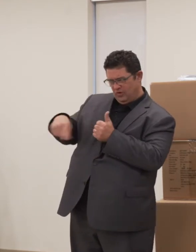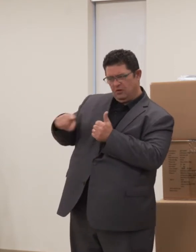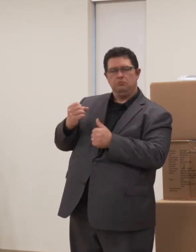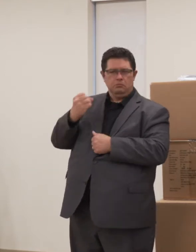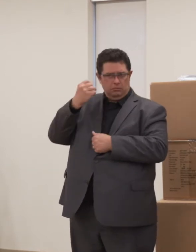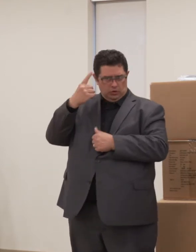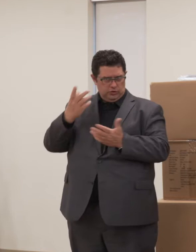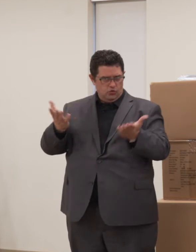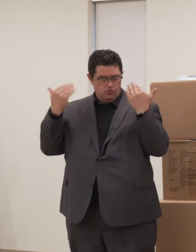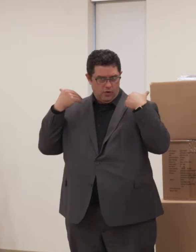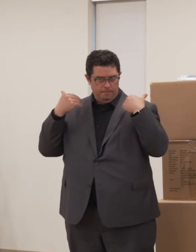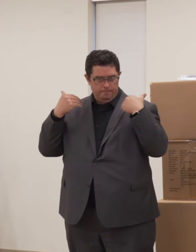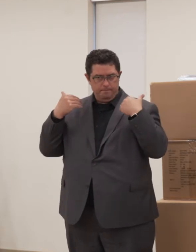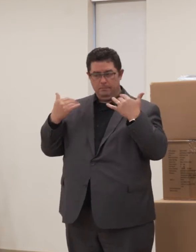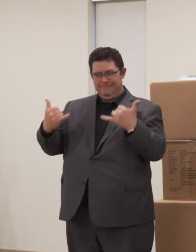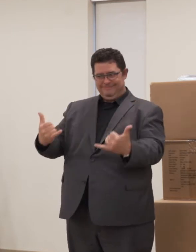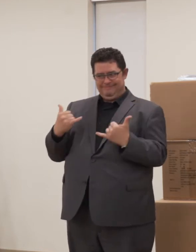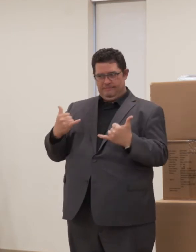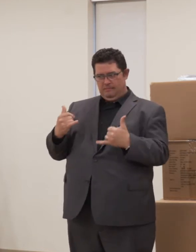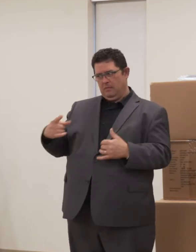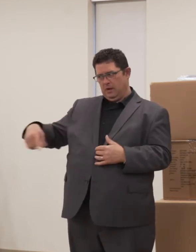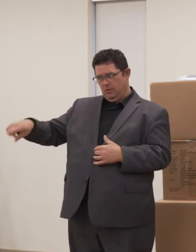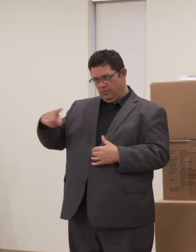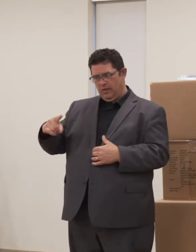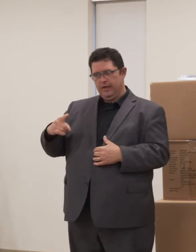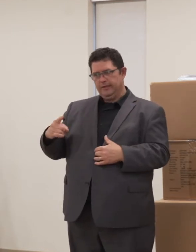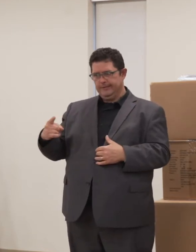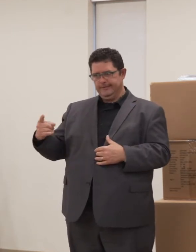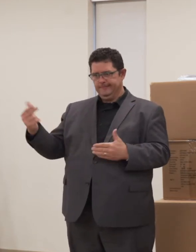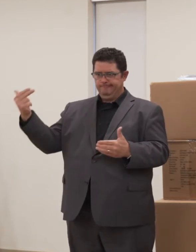overwhelmed, and they now have all hands on deck.